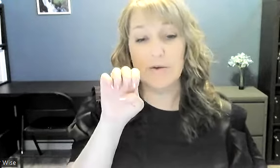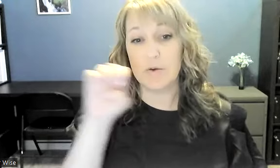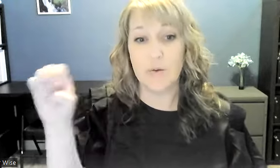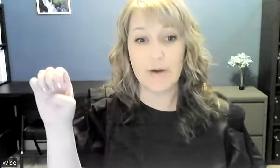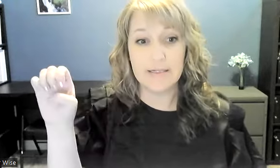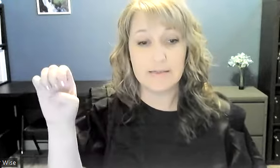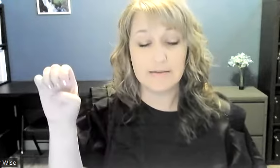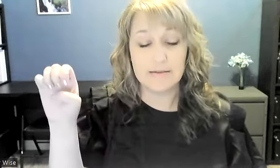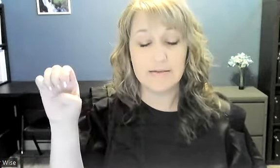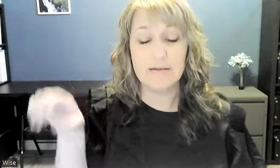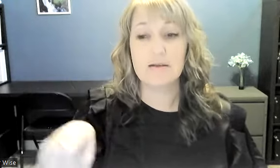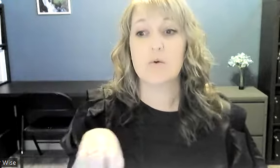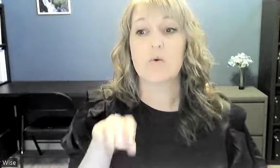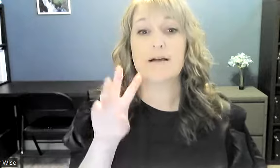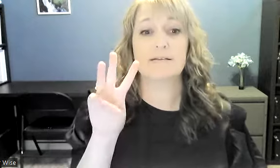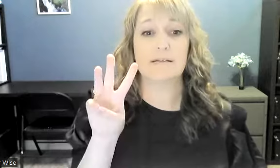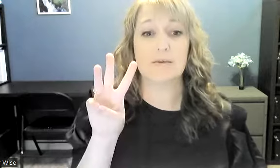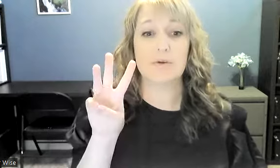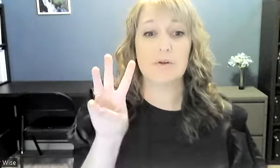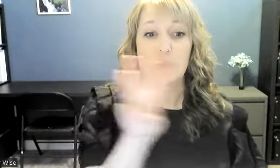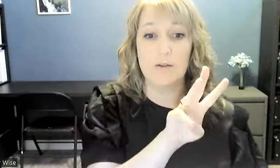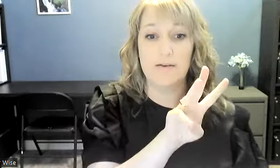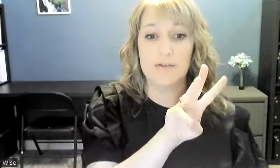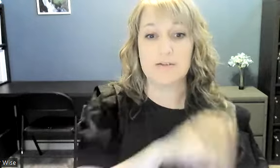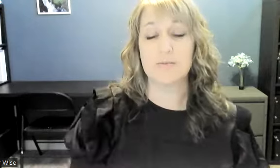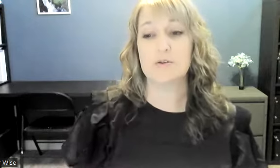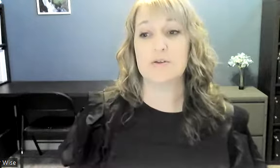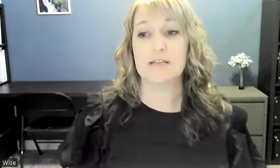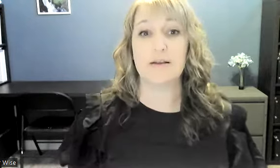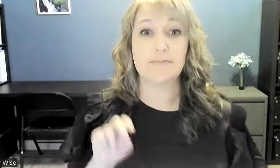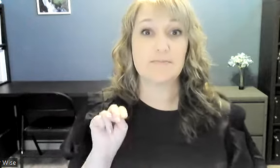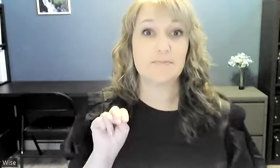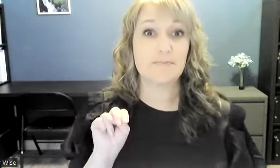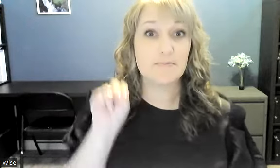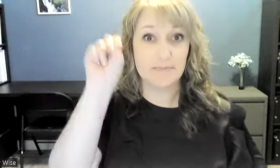you go right. West, a W and you go left. So let me do all those again.